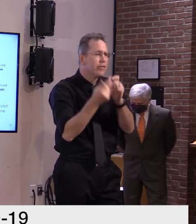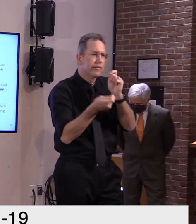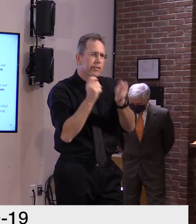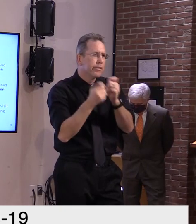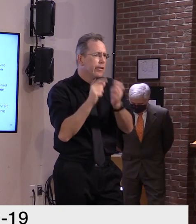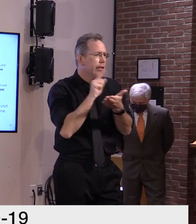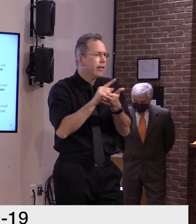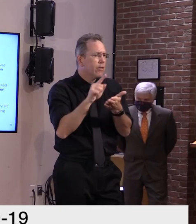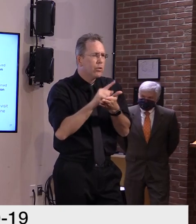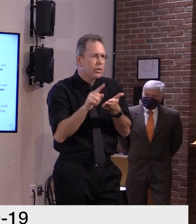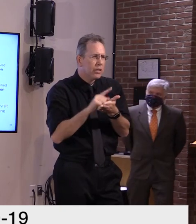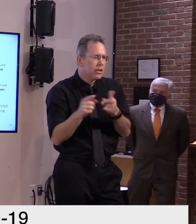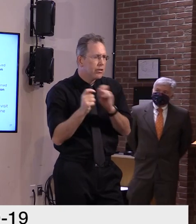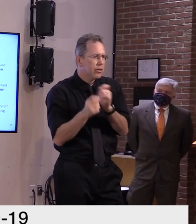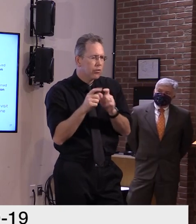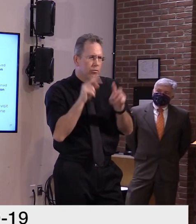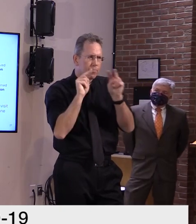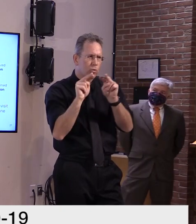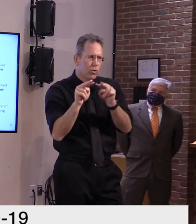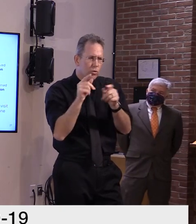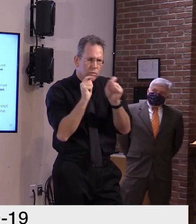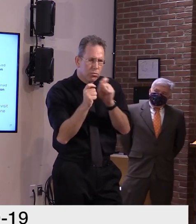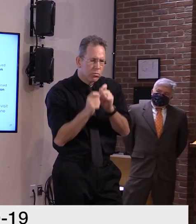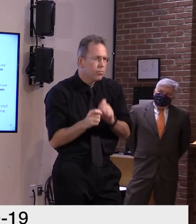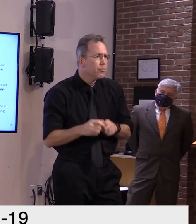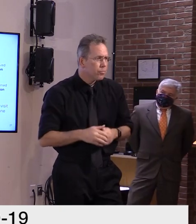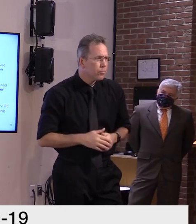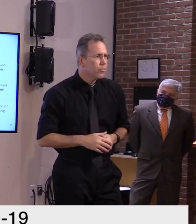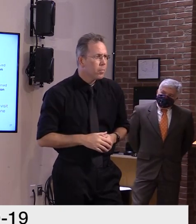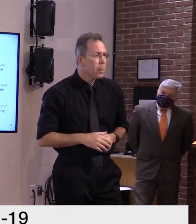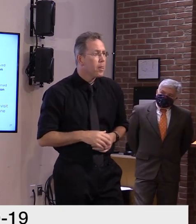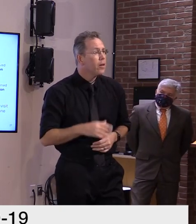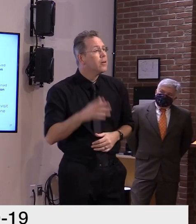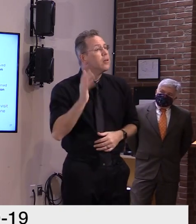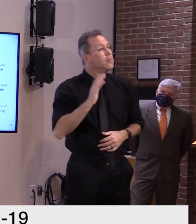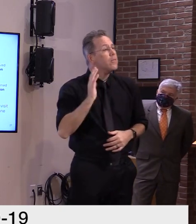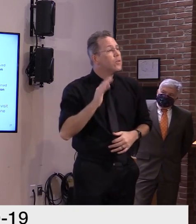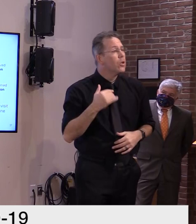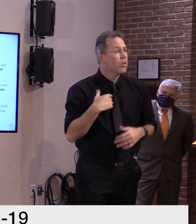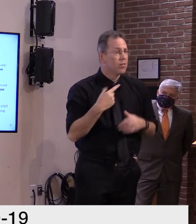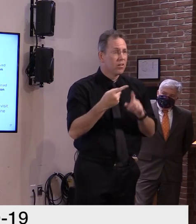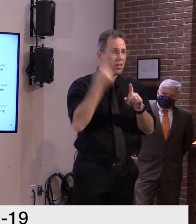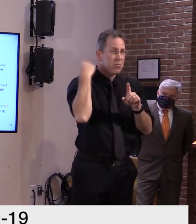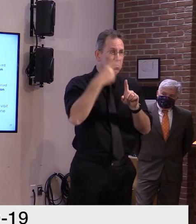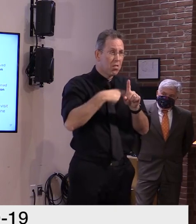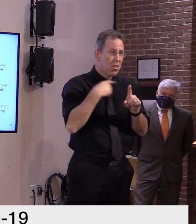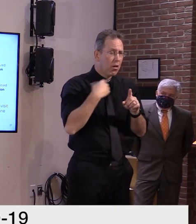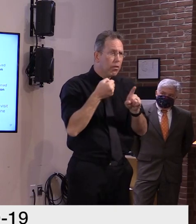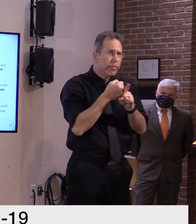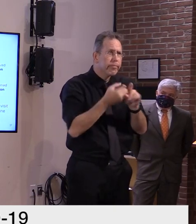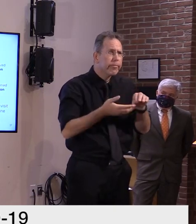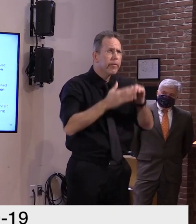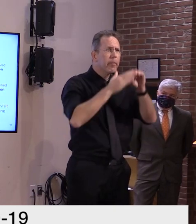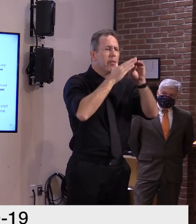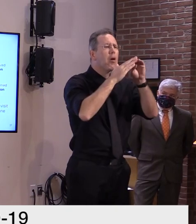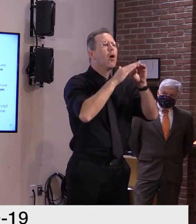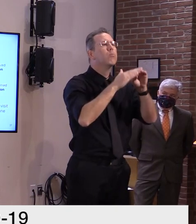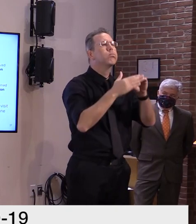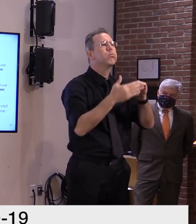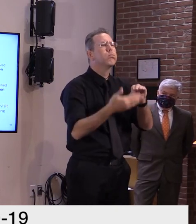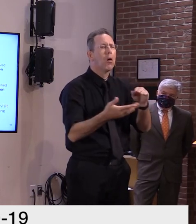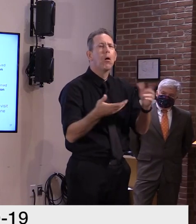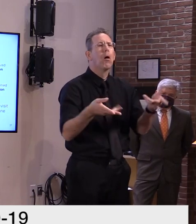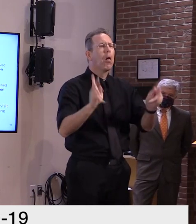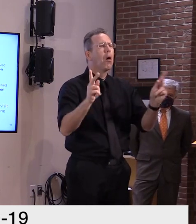regionally. You know, we've seen these peaks, really with rapid rises, and then people settle down,